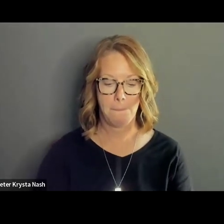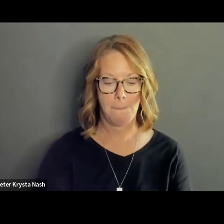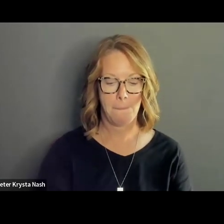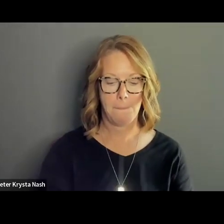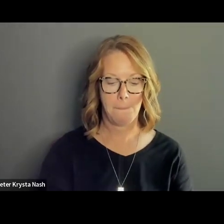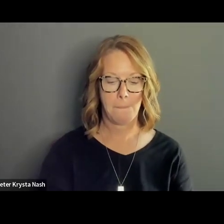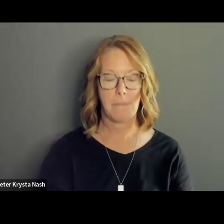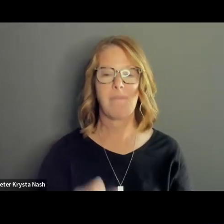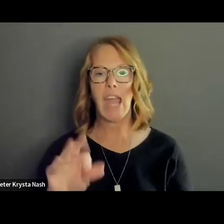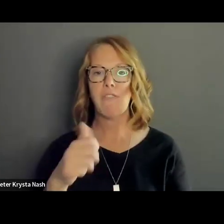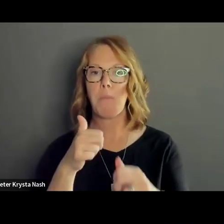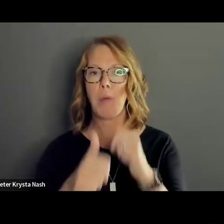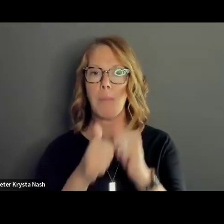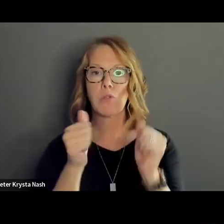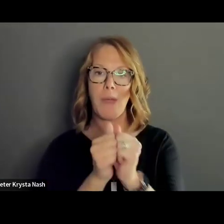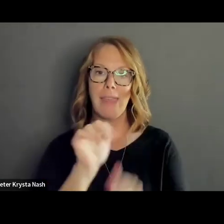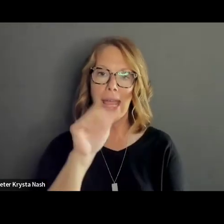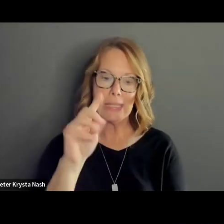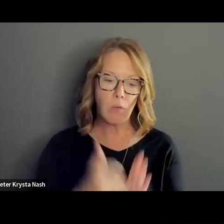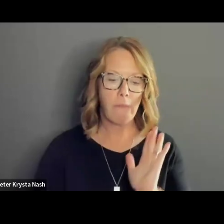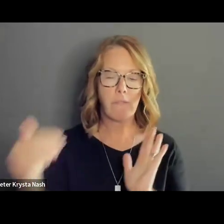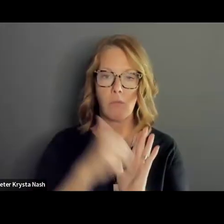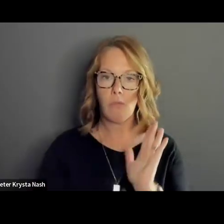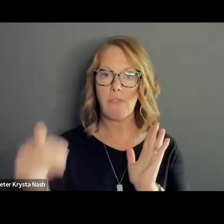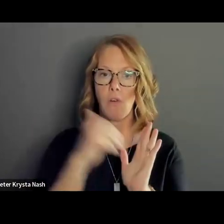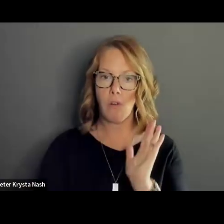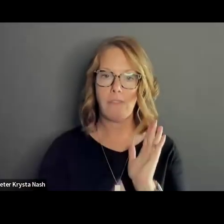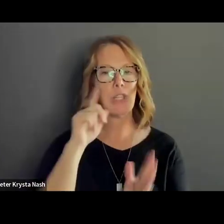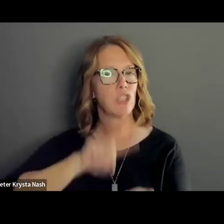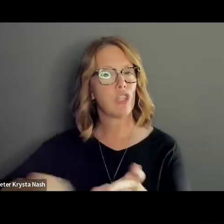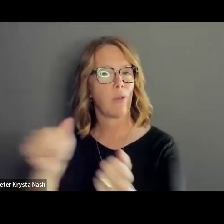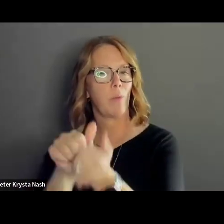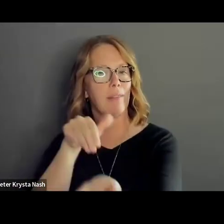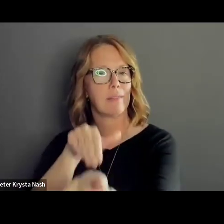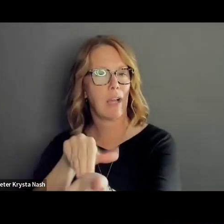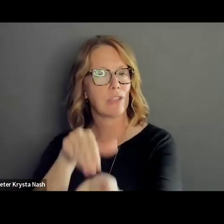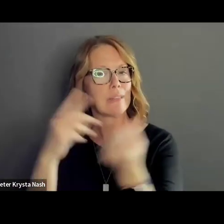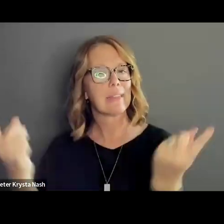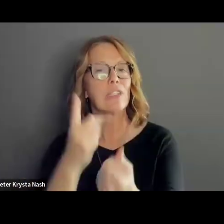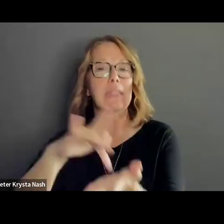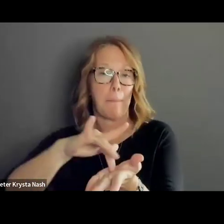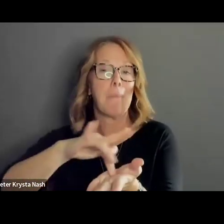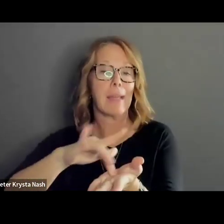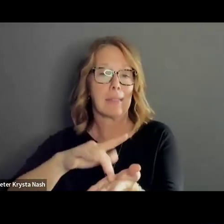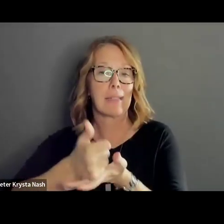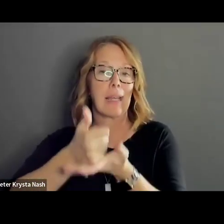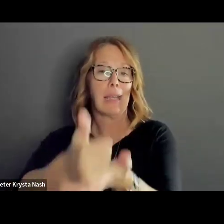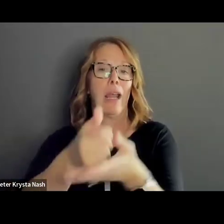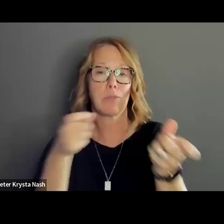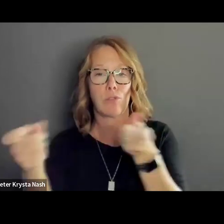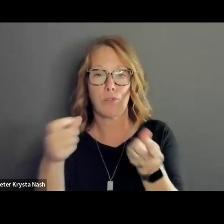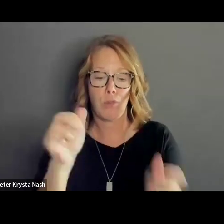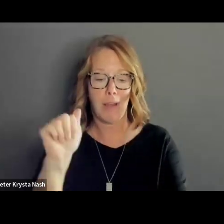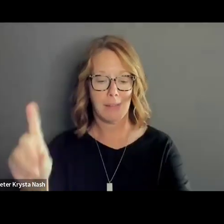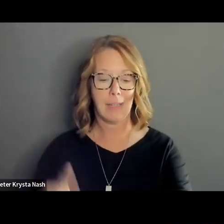problems with the AD over and over and over again, you need to check with your doctor because there's some medications that can be taken to control